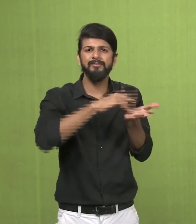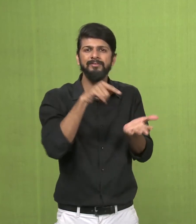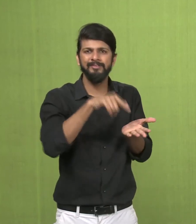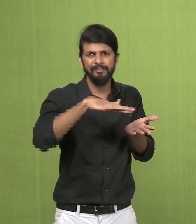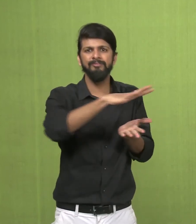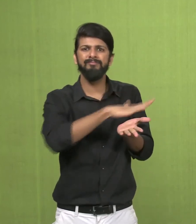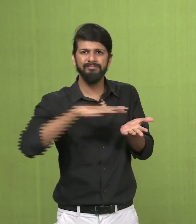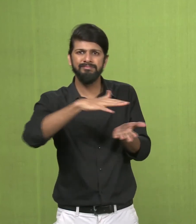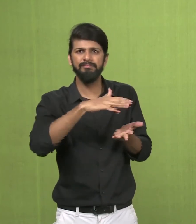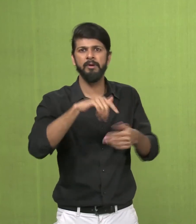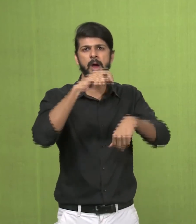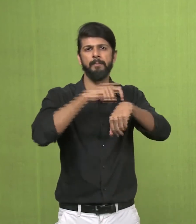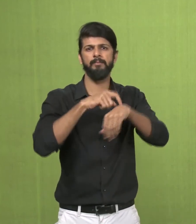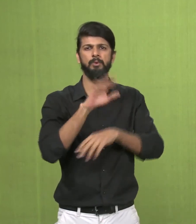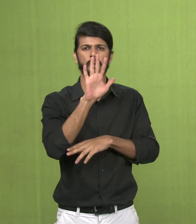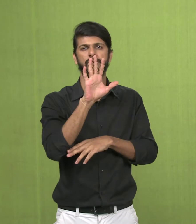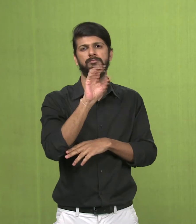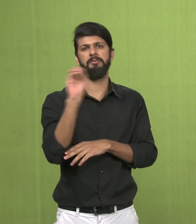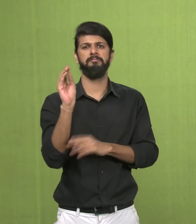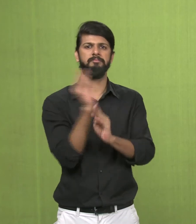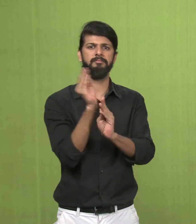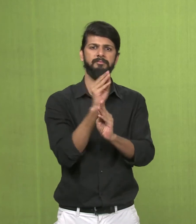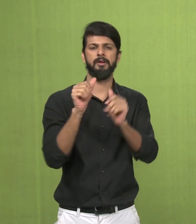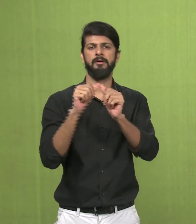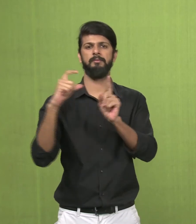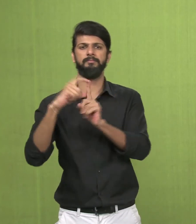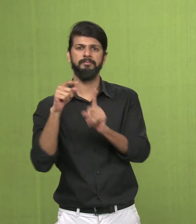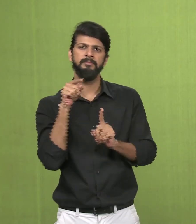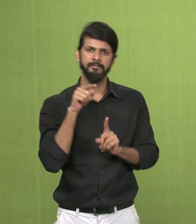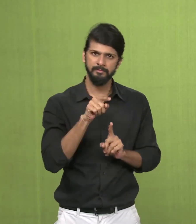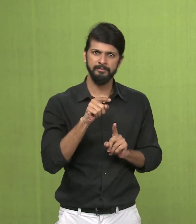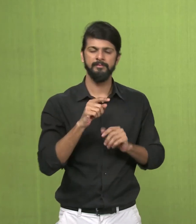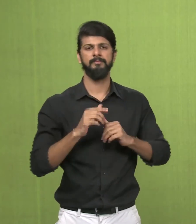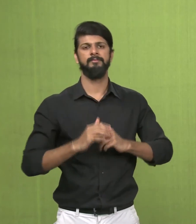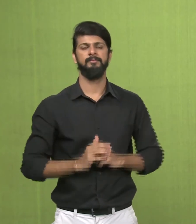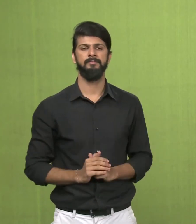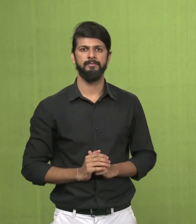Sarnath, is dated somewhere in the 5th century AD.